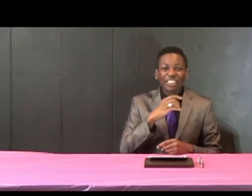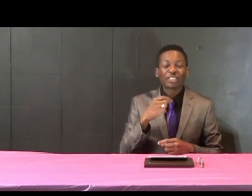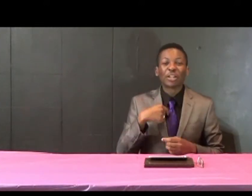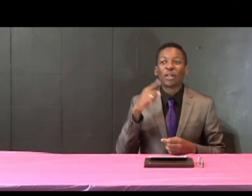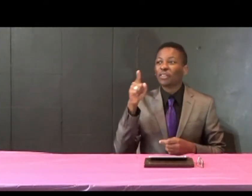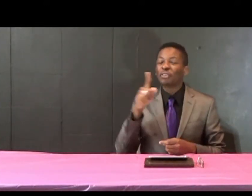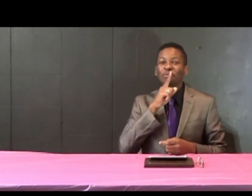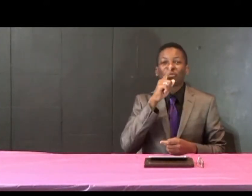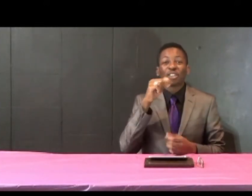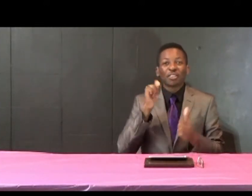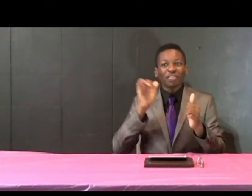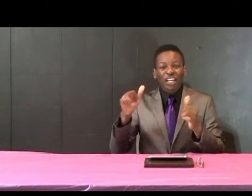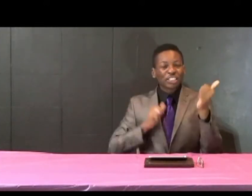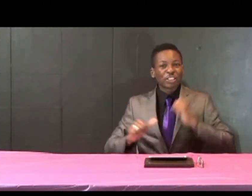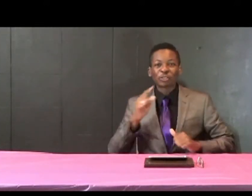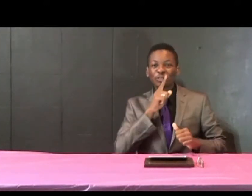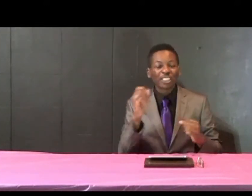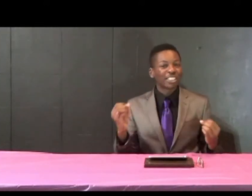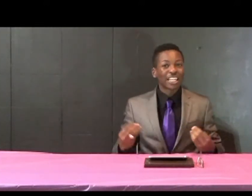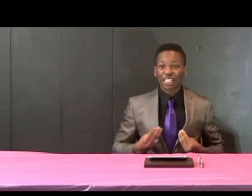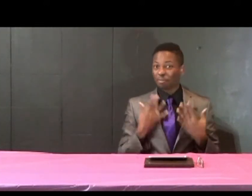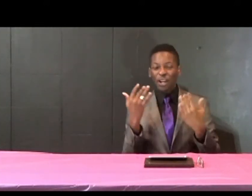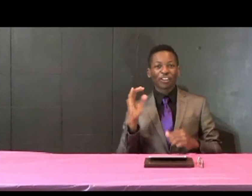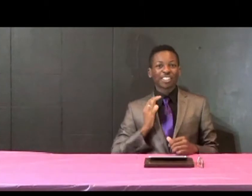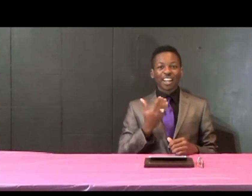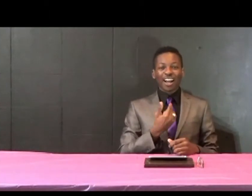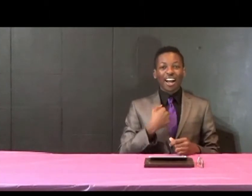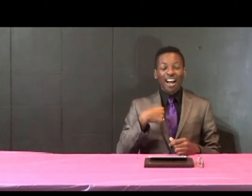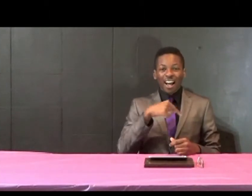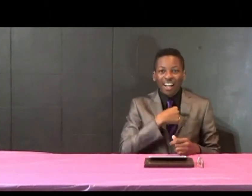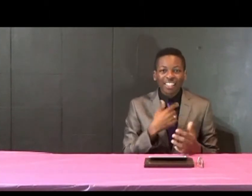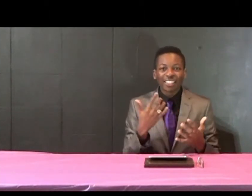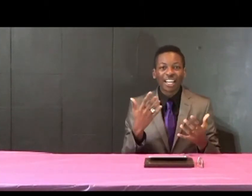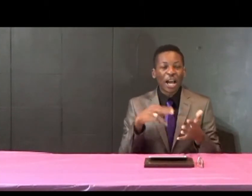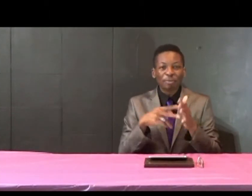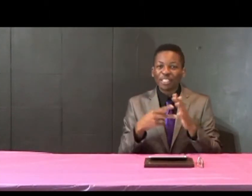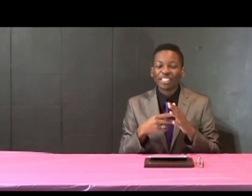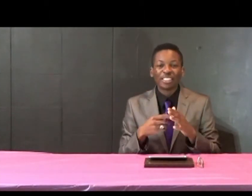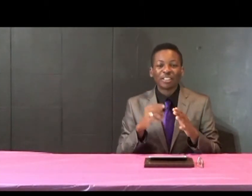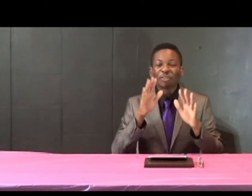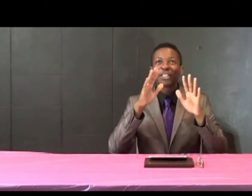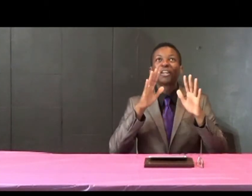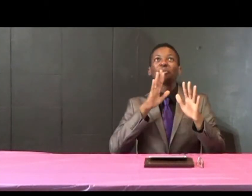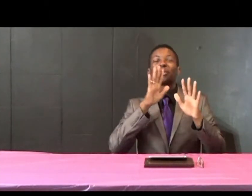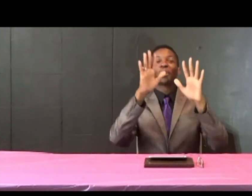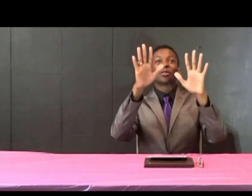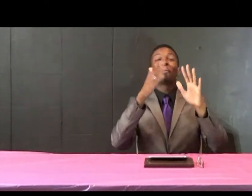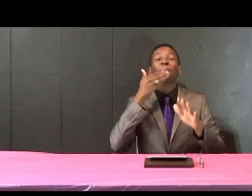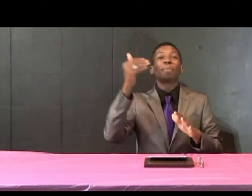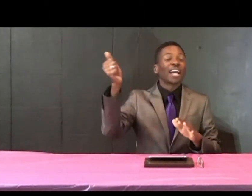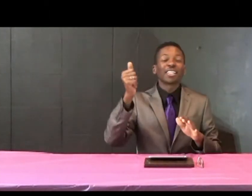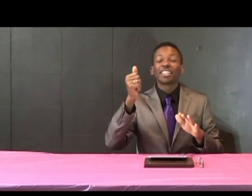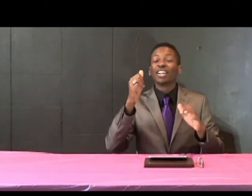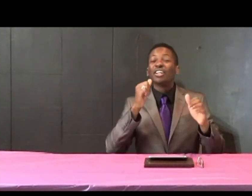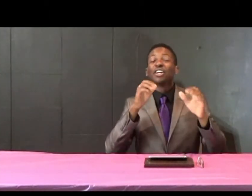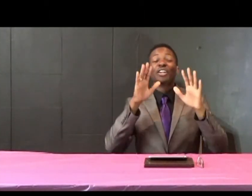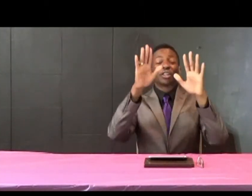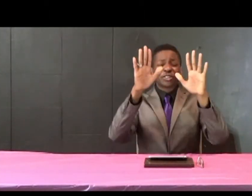different characters, that show really inspired all of us. It was the